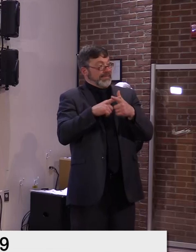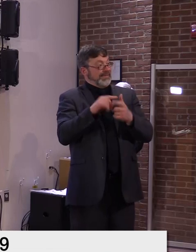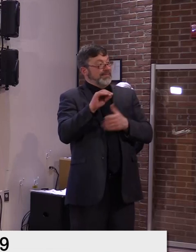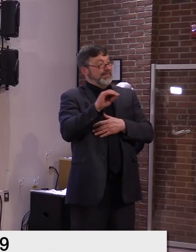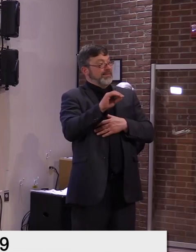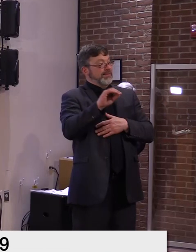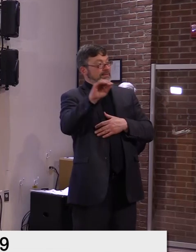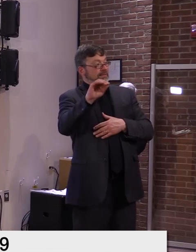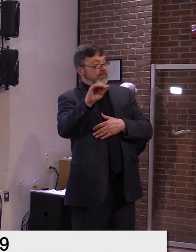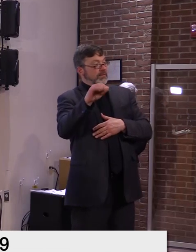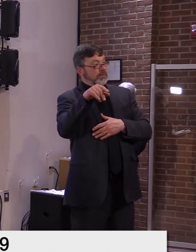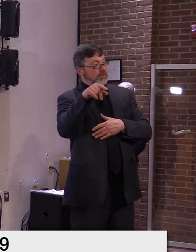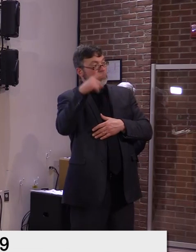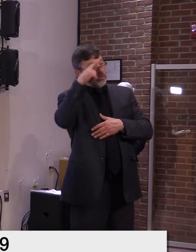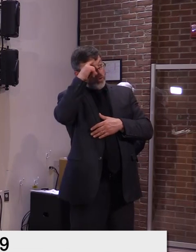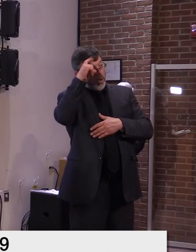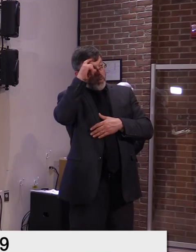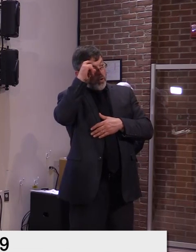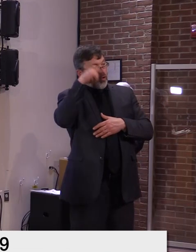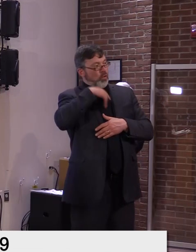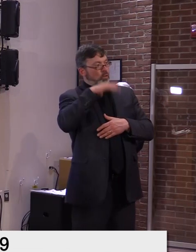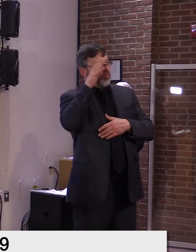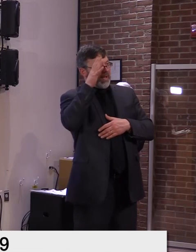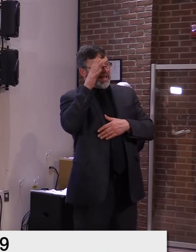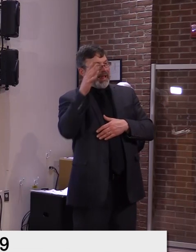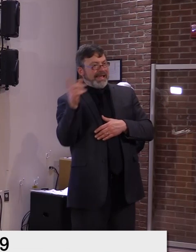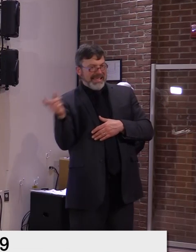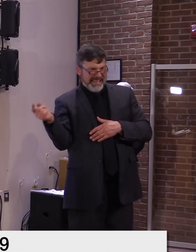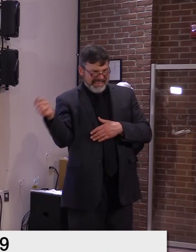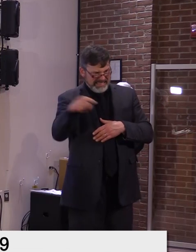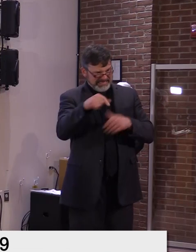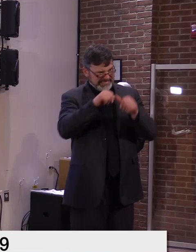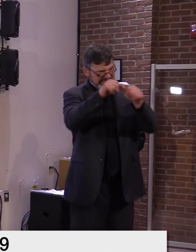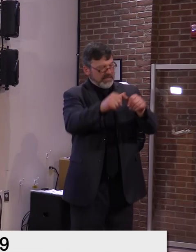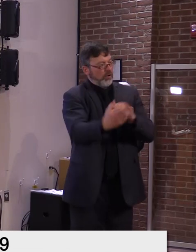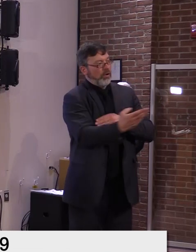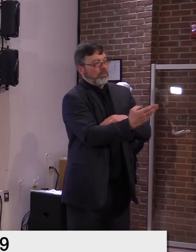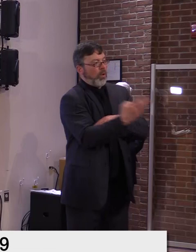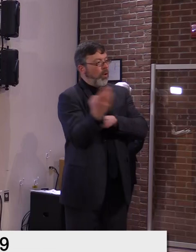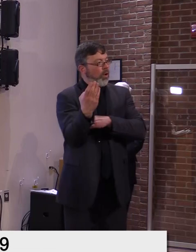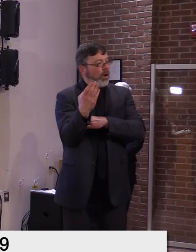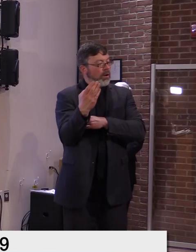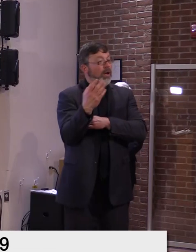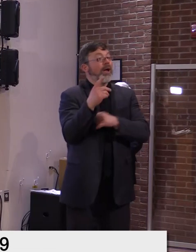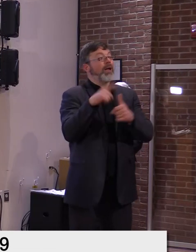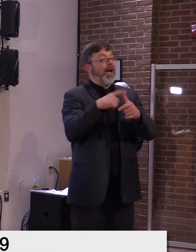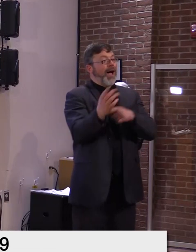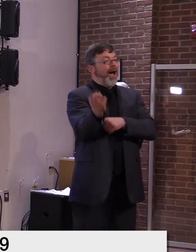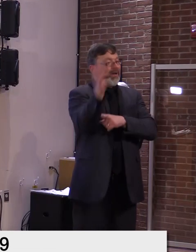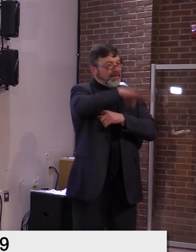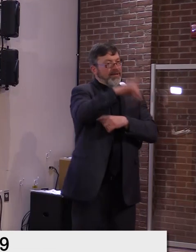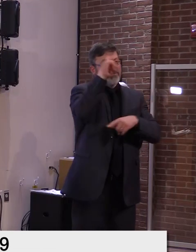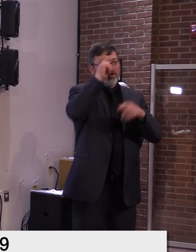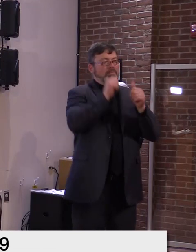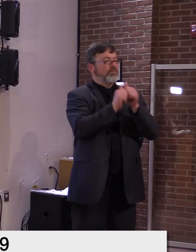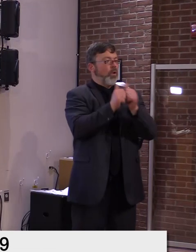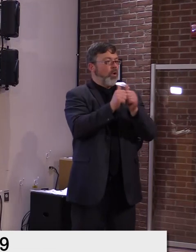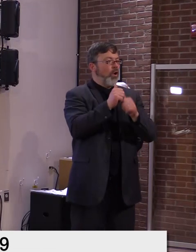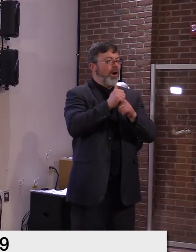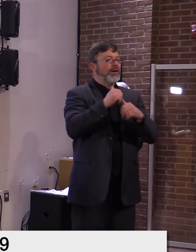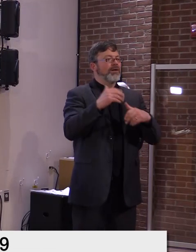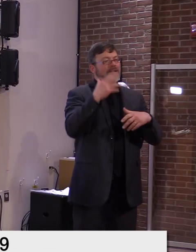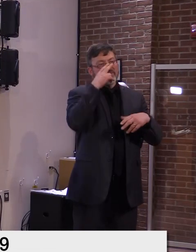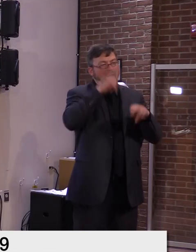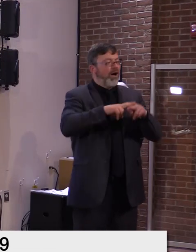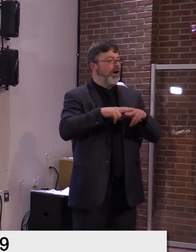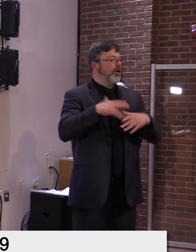of day camp or other kinds of association or organizational activities for kind of the fun